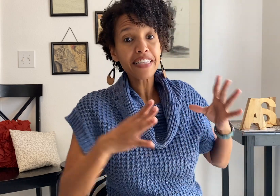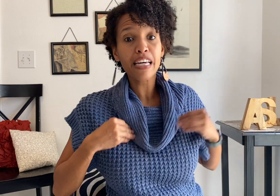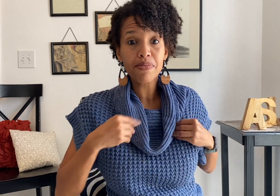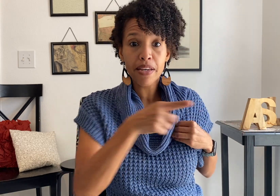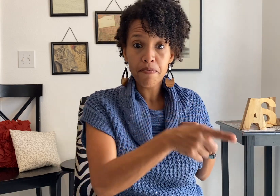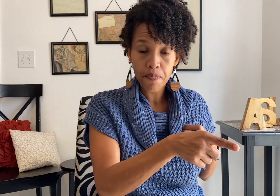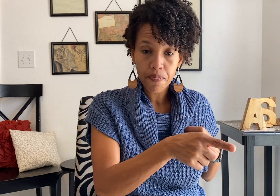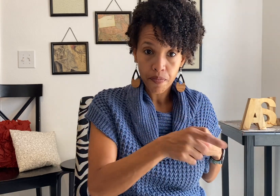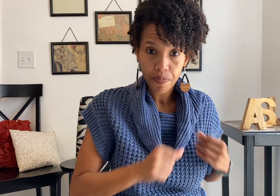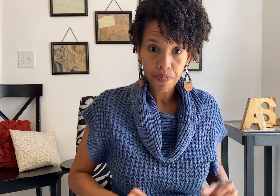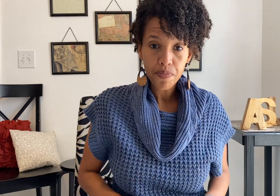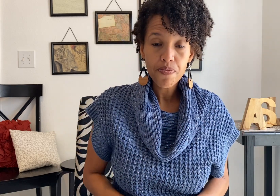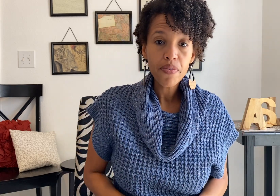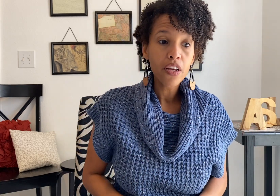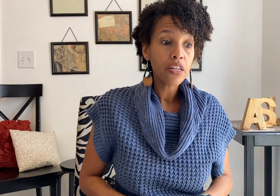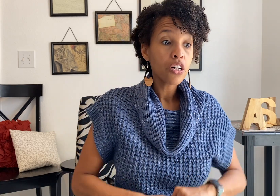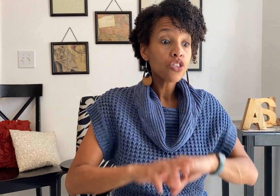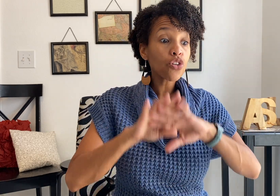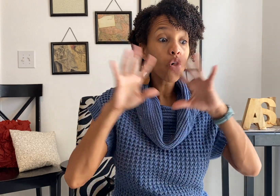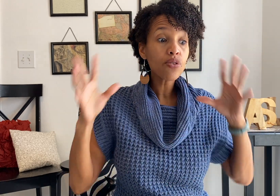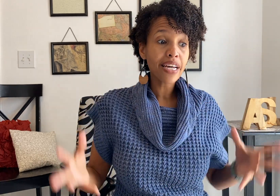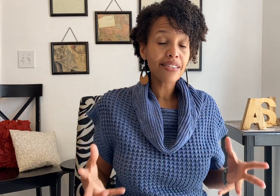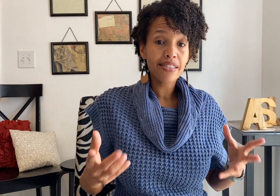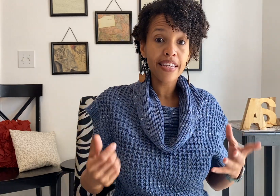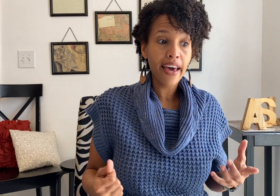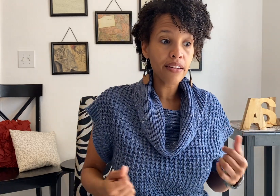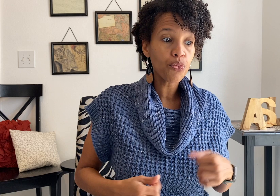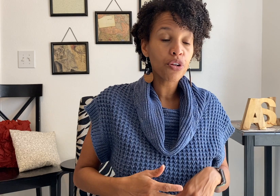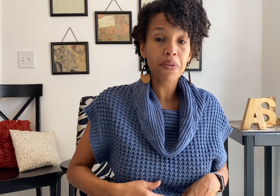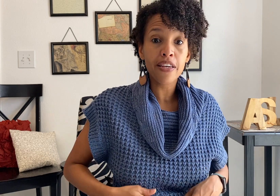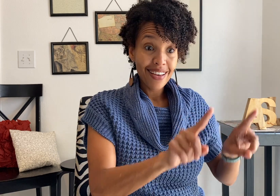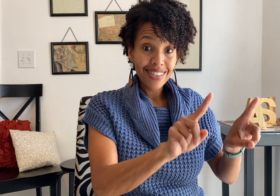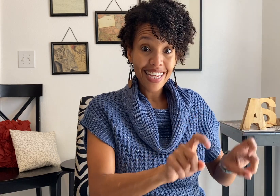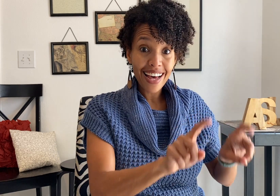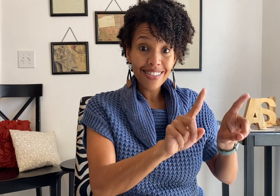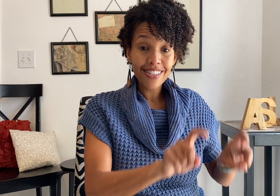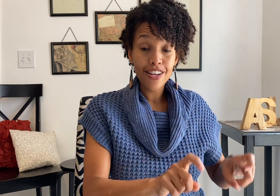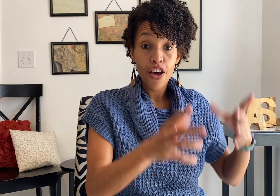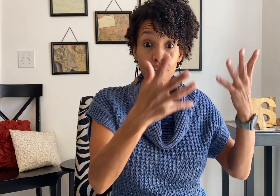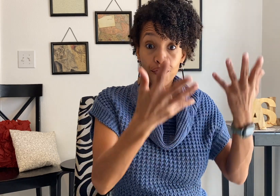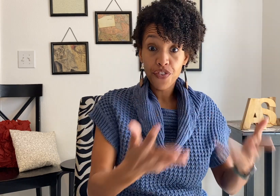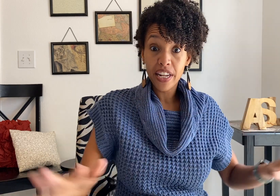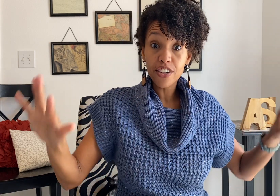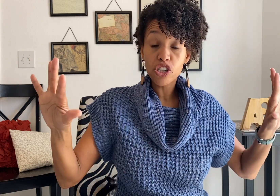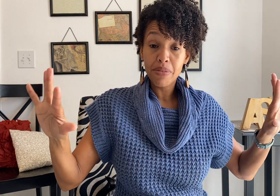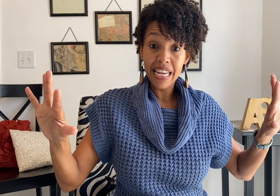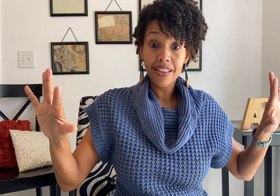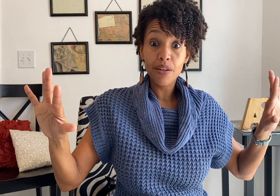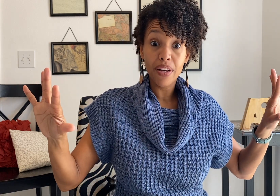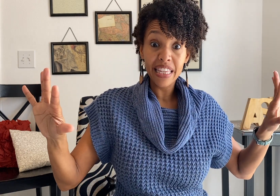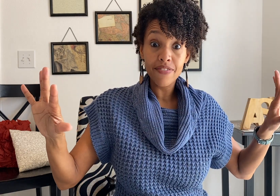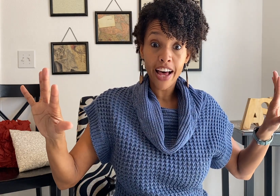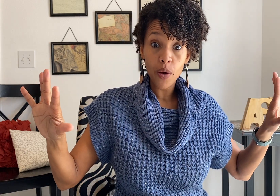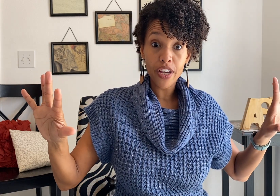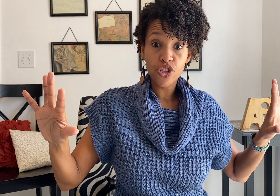Accept him. So the whole sentence again would be test, finish, meaning when the evaluation is